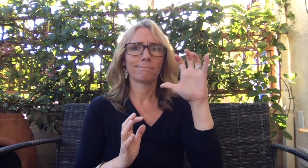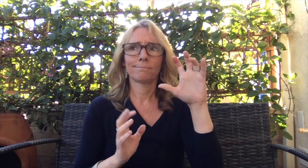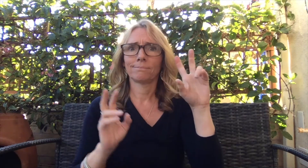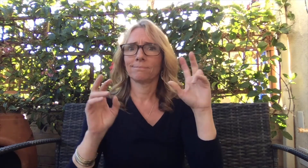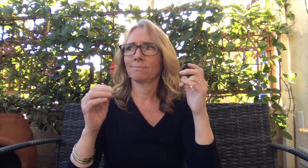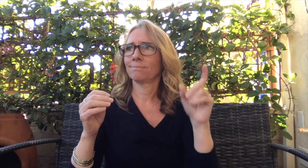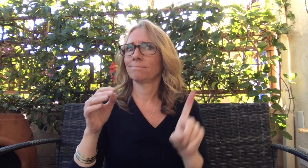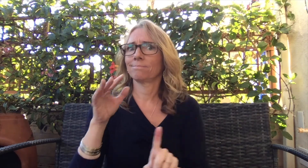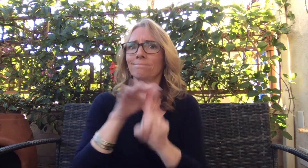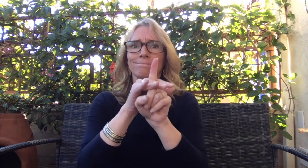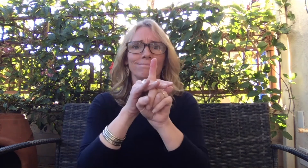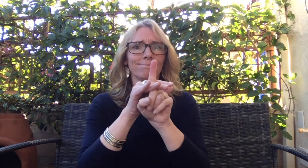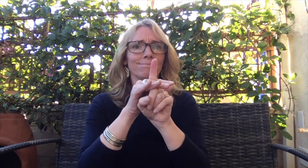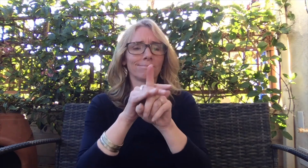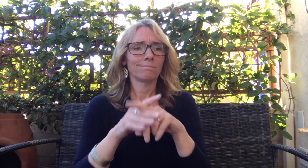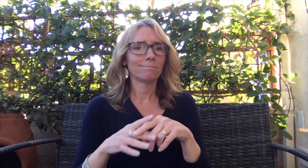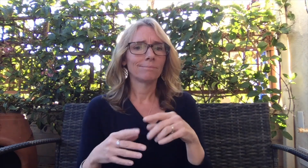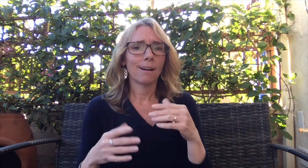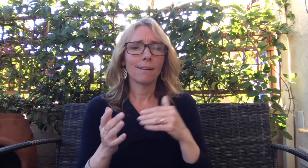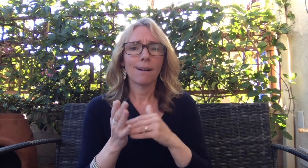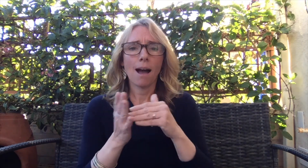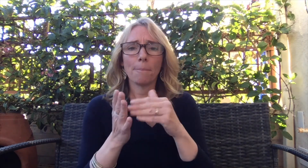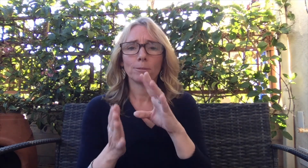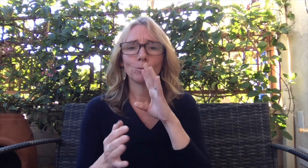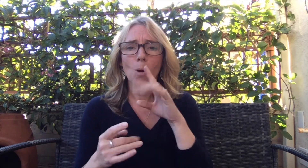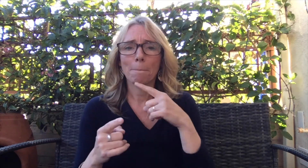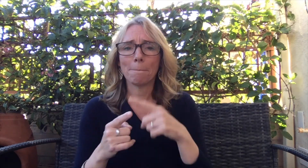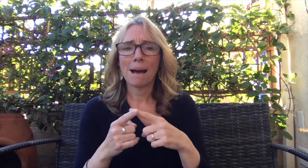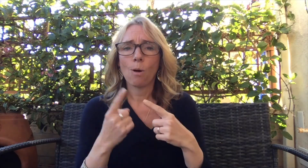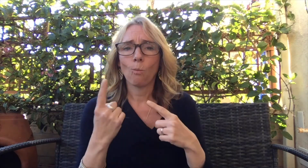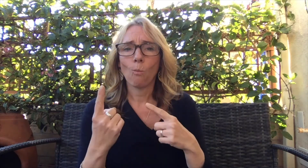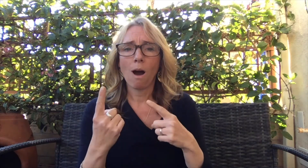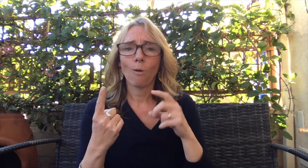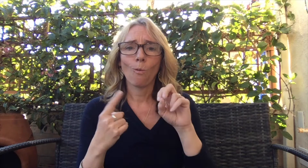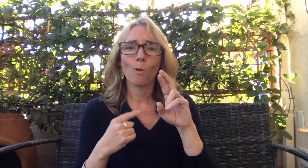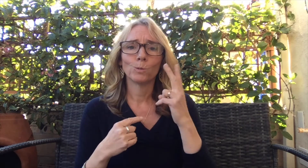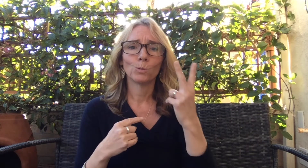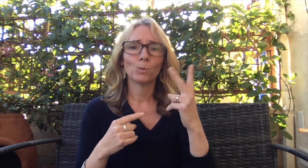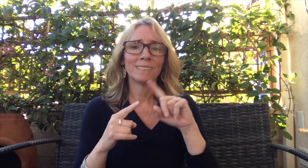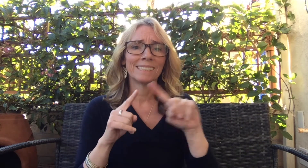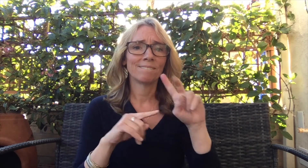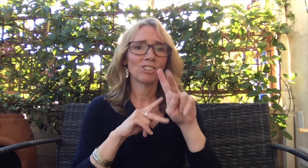That word literacy was one that everyone was talking about